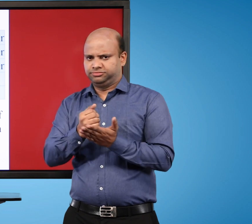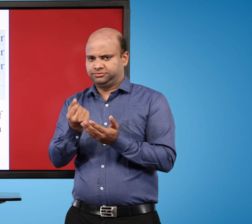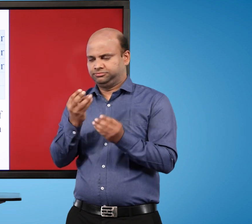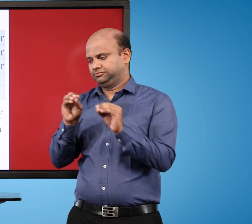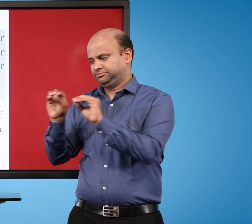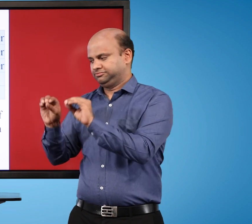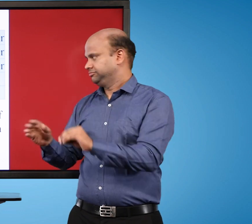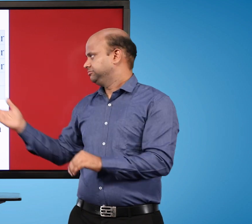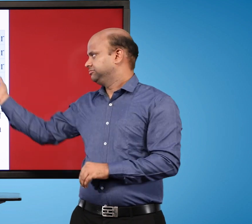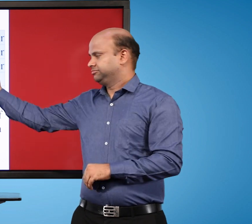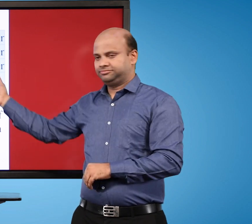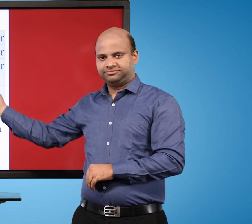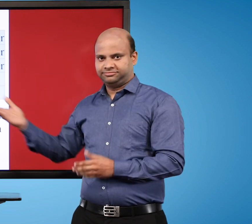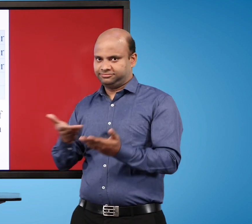to dash.